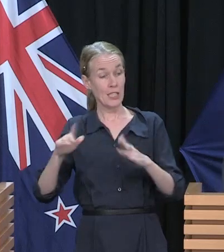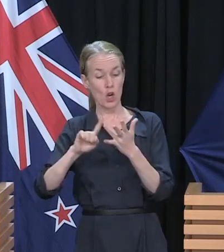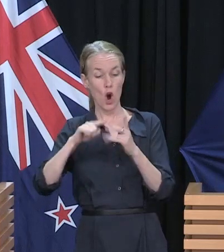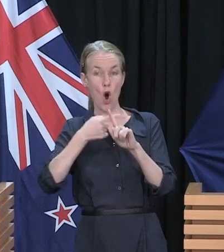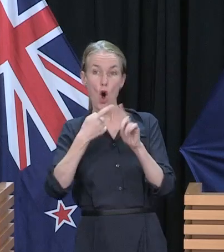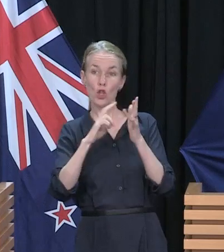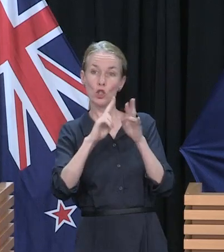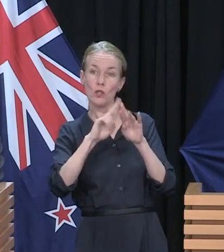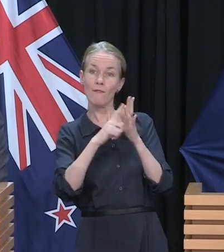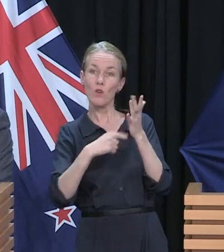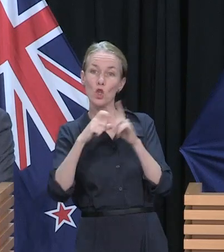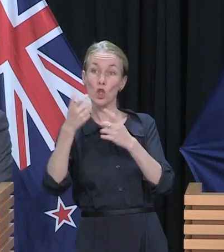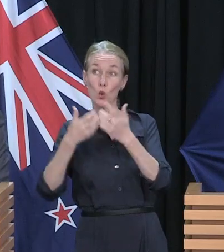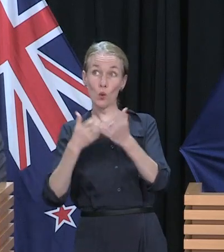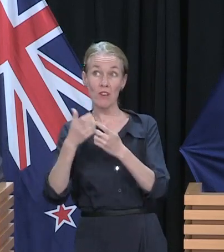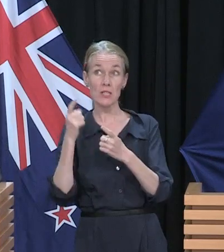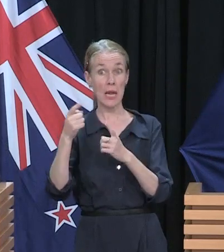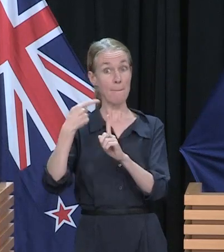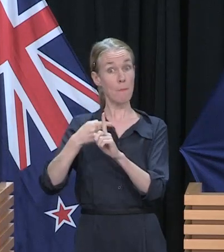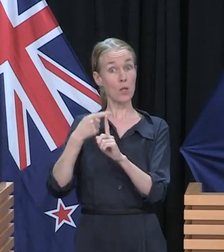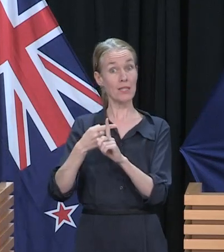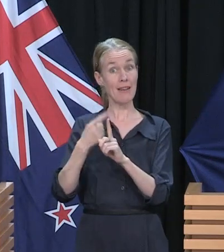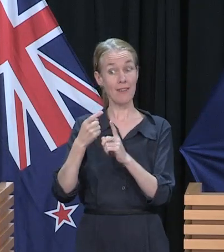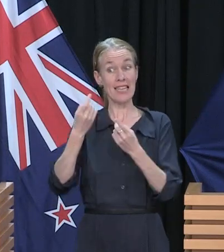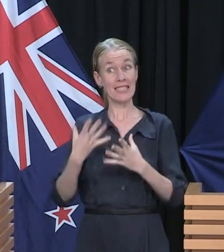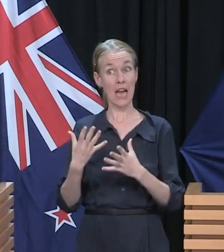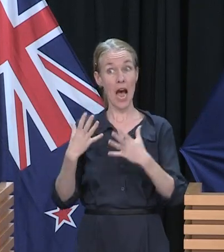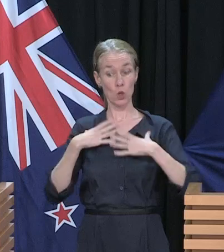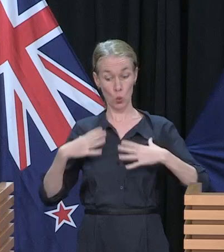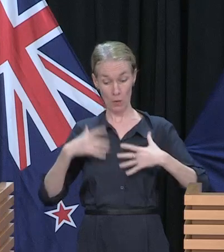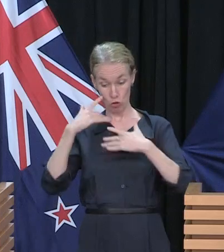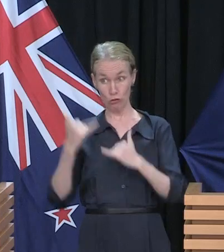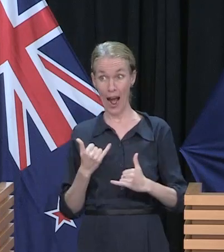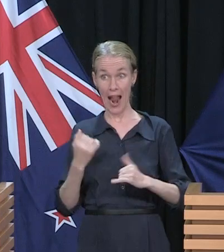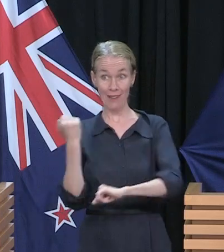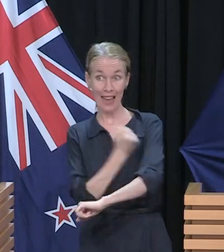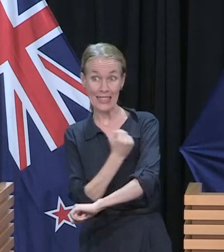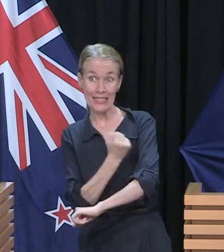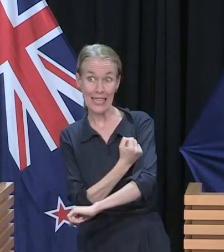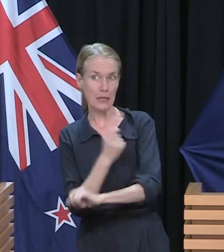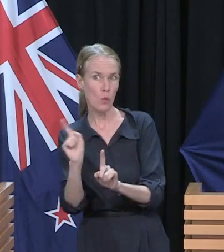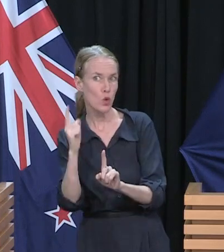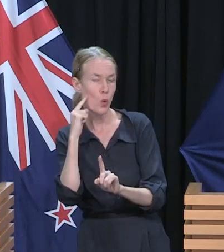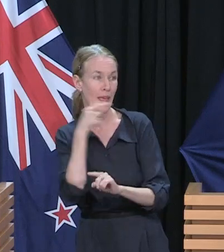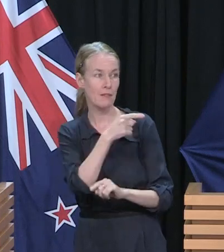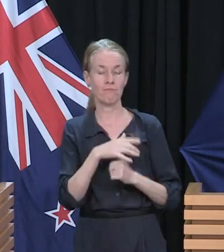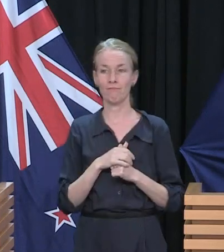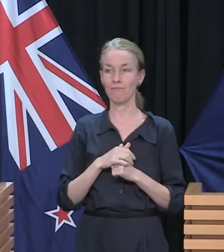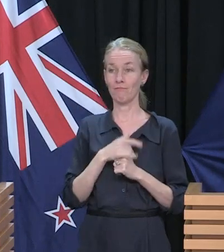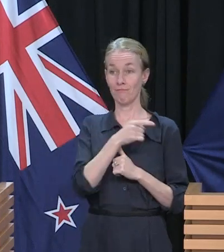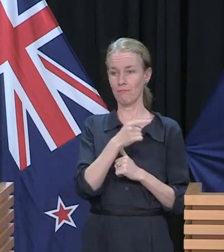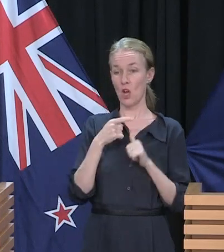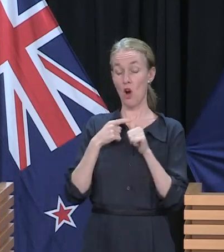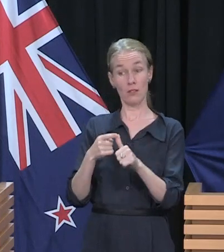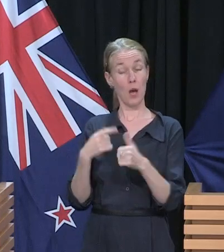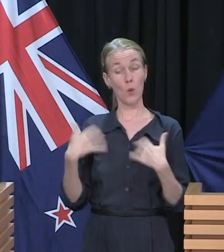hugely encouraging. Again, it's a first step, but to have a vaccine trialled in a reasonable size cohort of